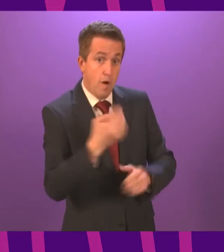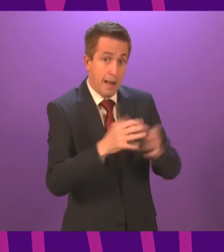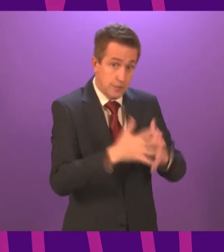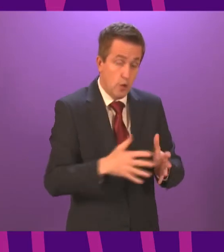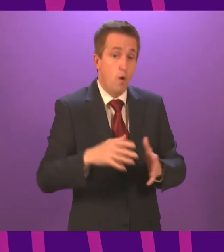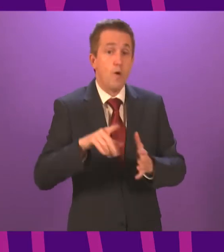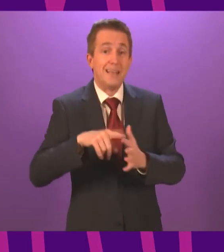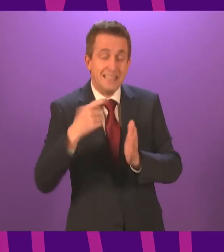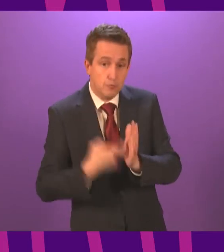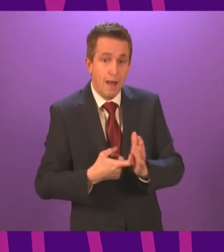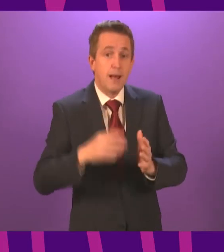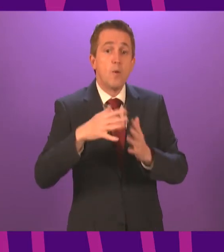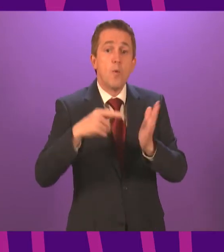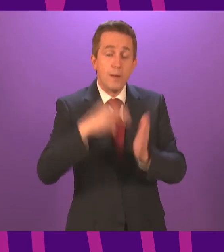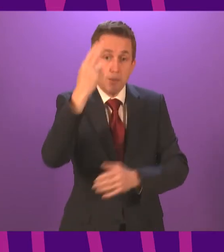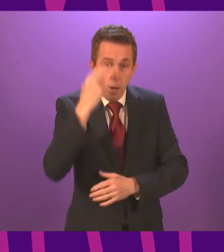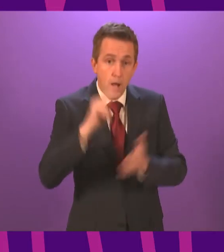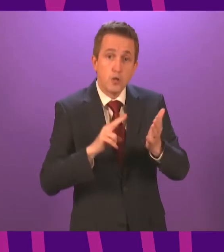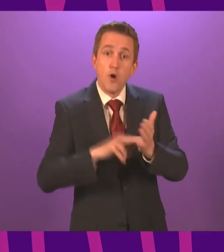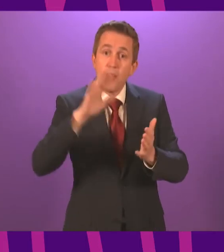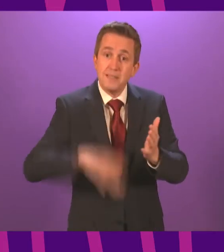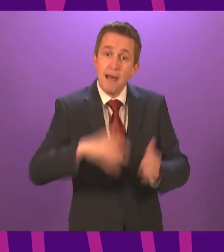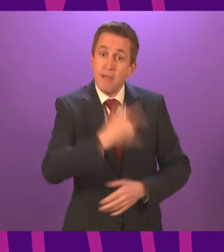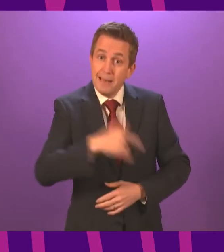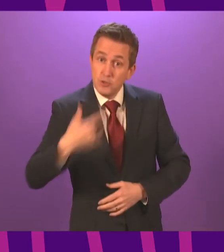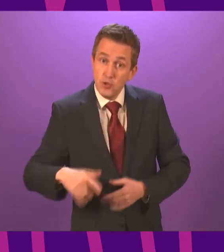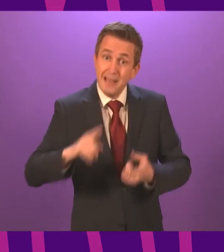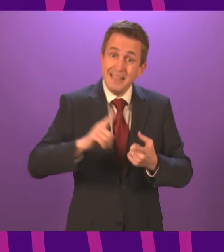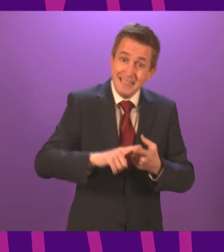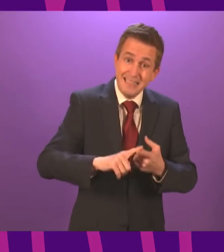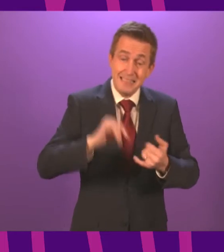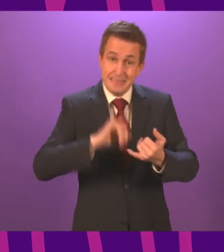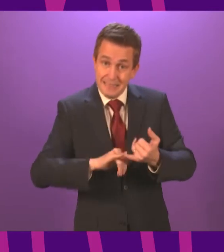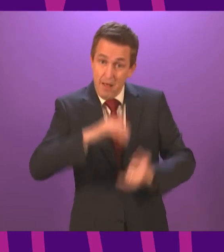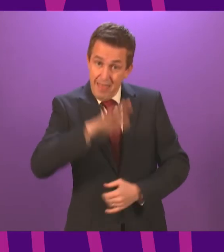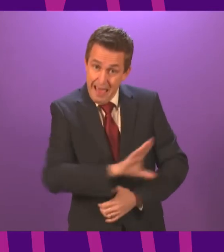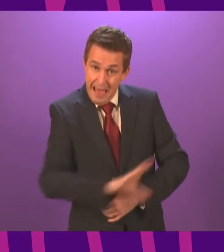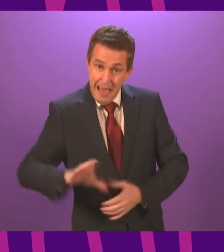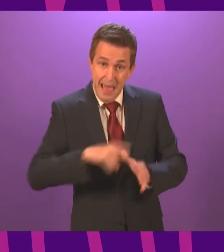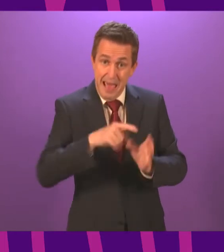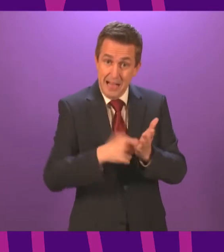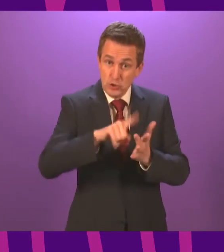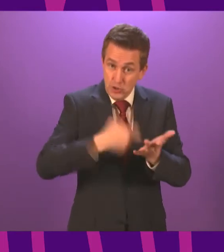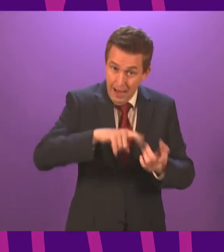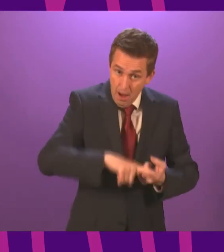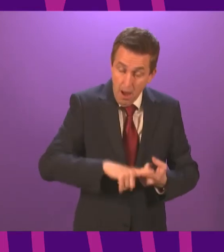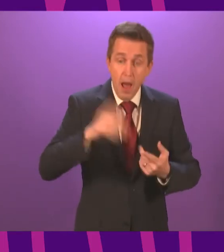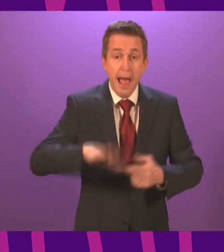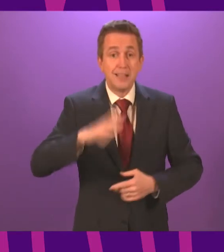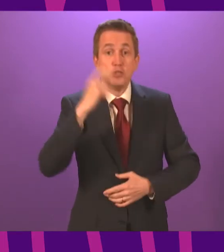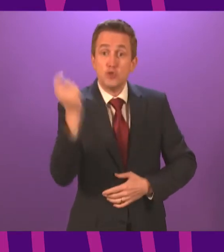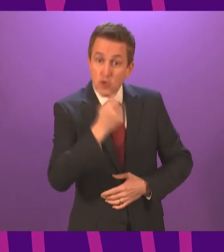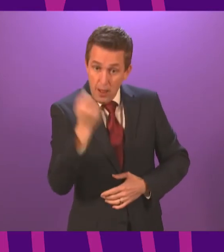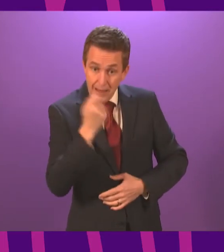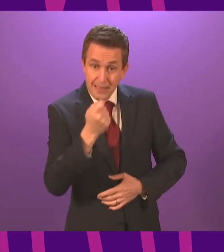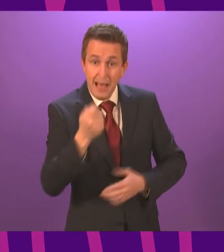Renfrewshire, East and West Dunbartonshire, North and South Lanarkshire, East and South Ayrshire, West Lothian and Stirling. Two of the